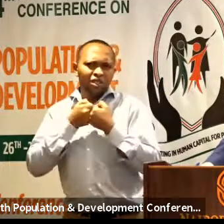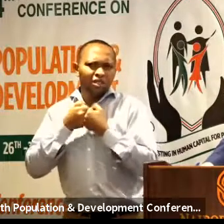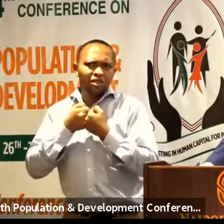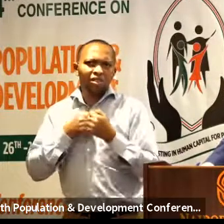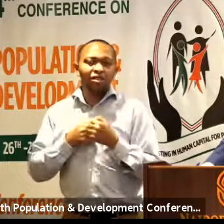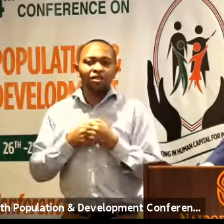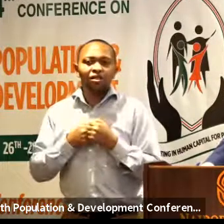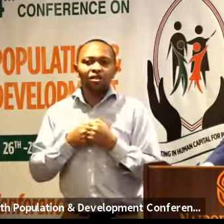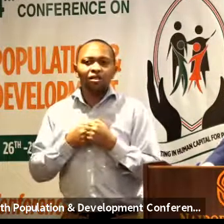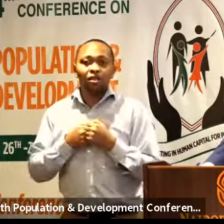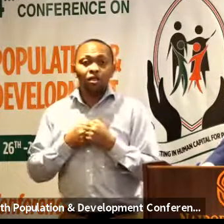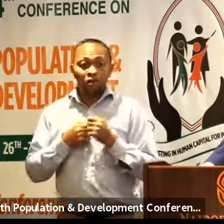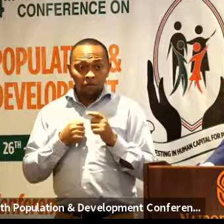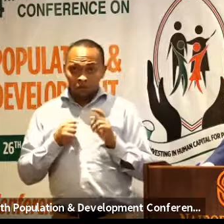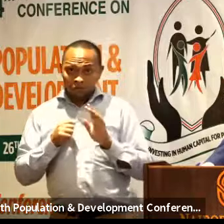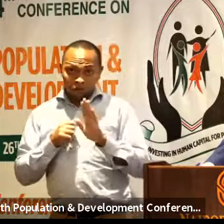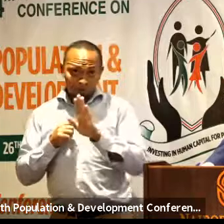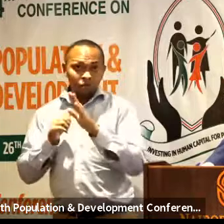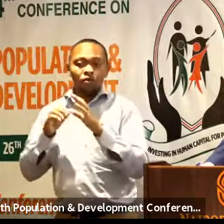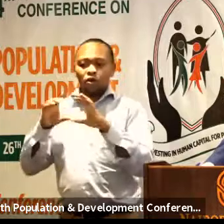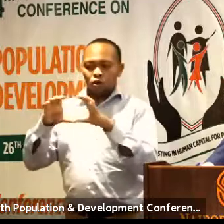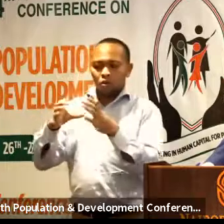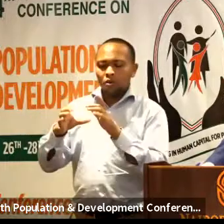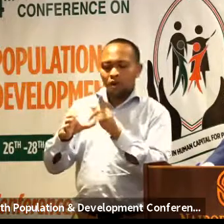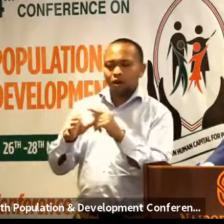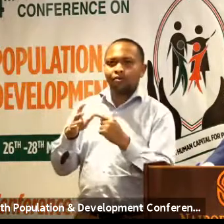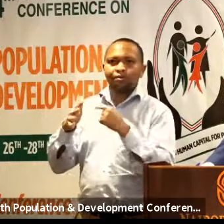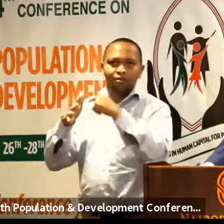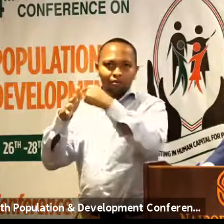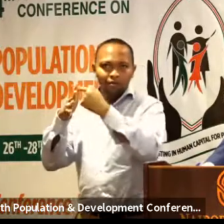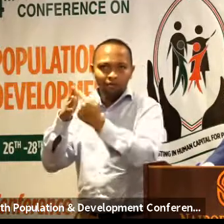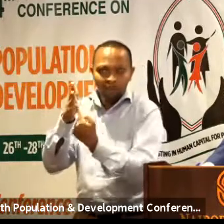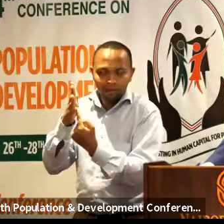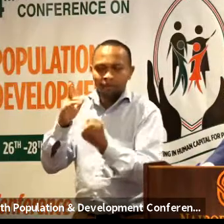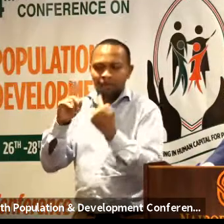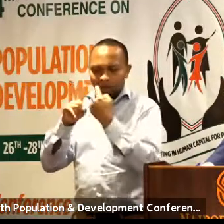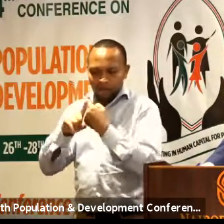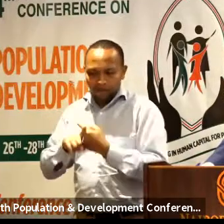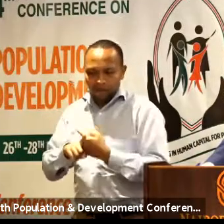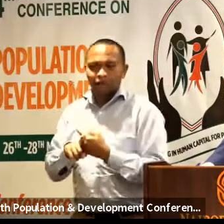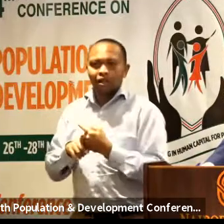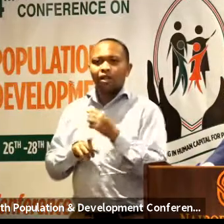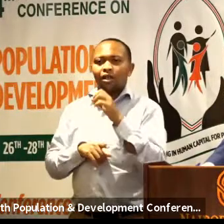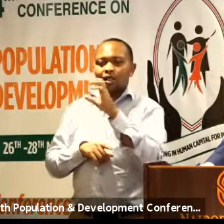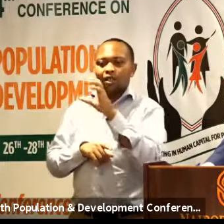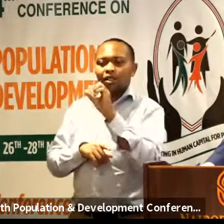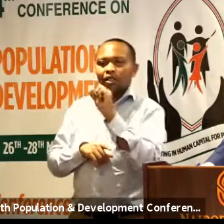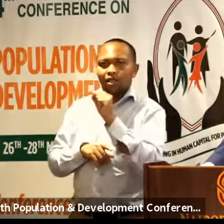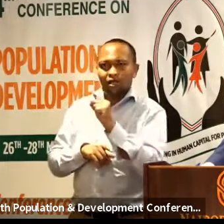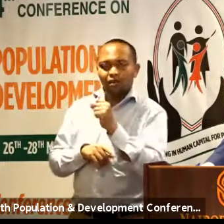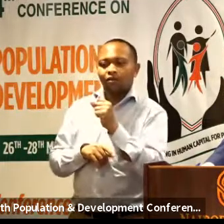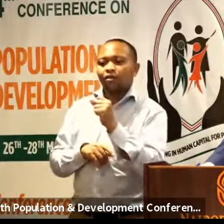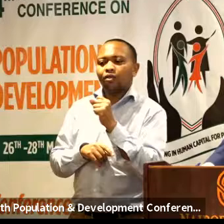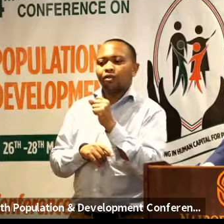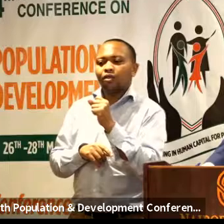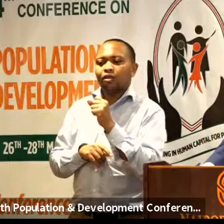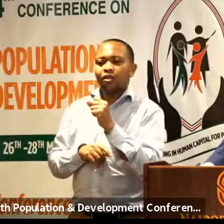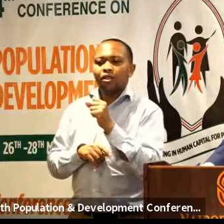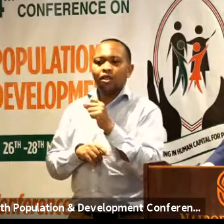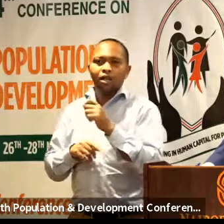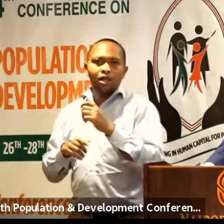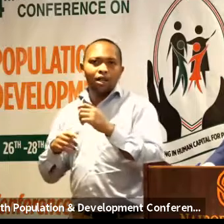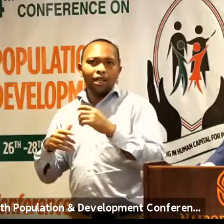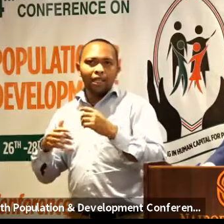presentations, we've had 5 different presentations from CSO, from our academia, from child health, and looking